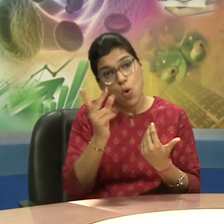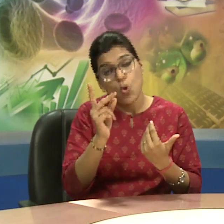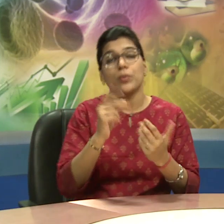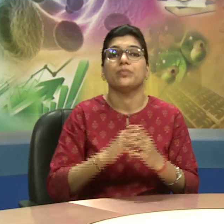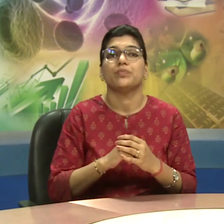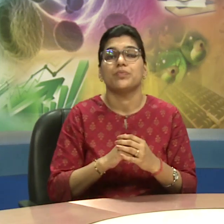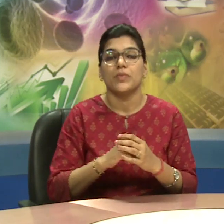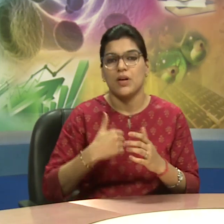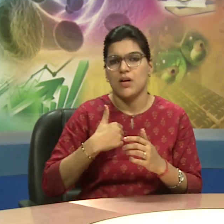milk,